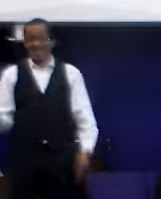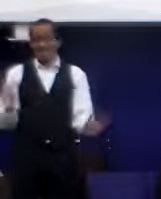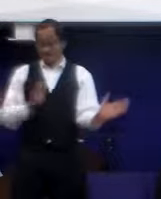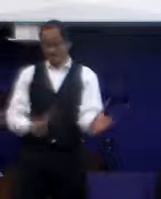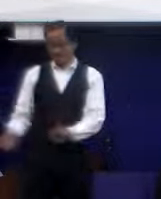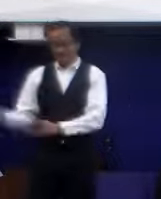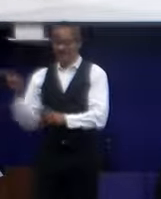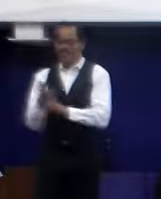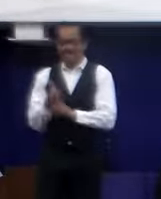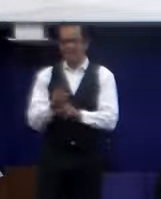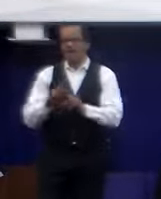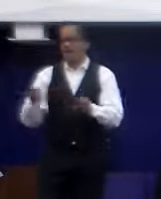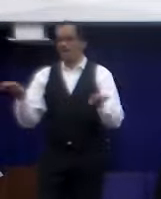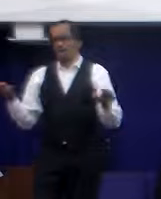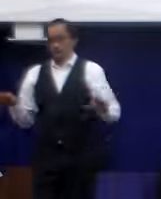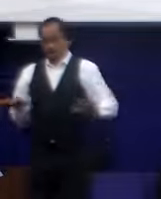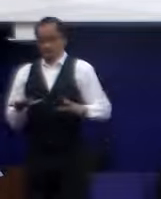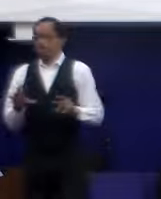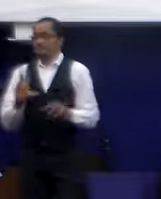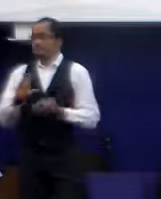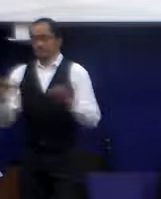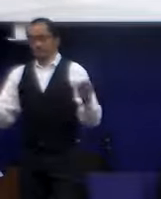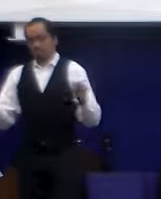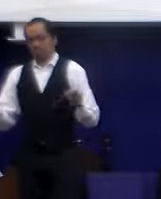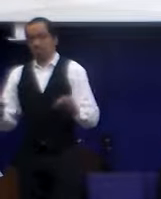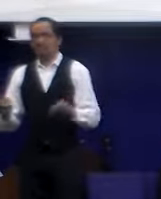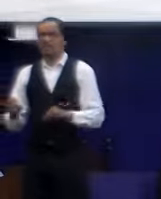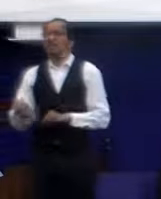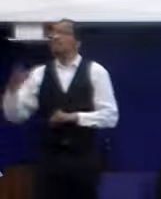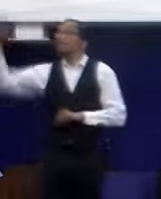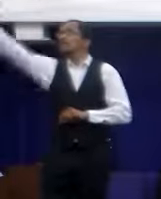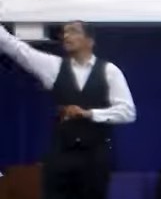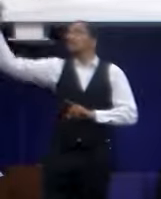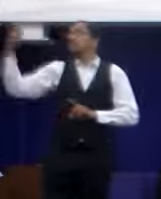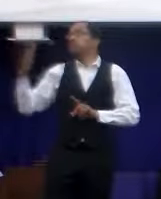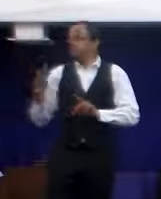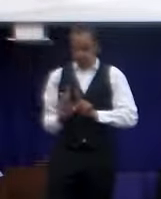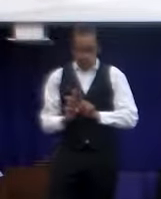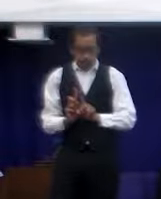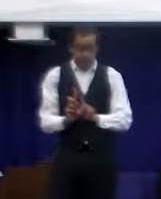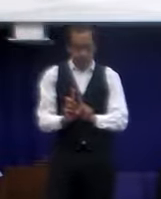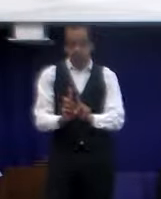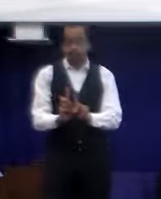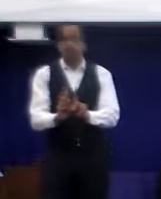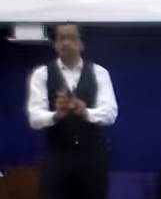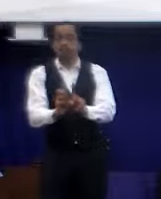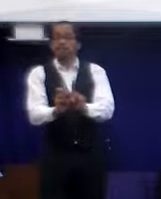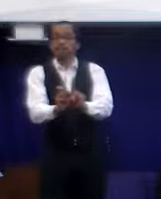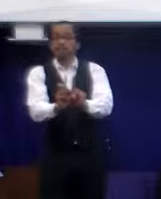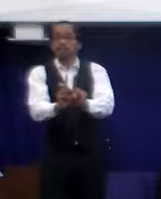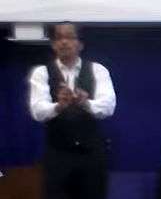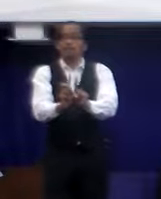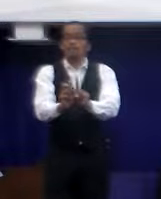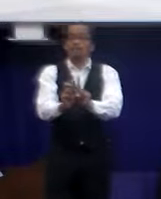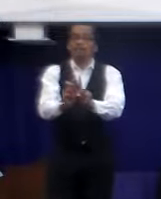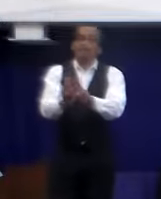But don't be afraid. God said, I'll always be by you. Amen. Always be by your side. Because we